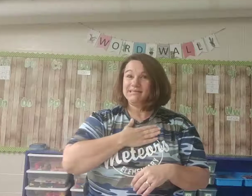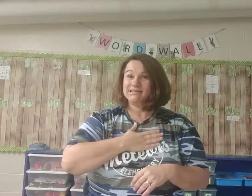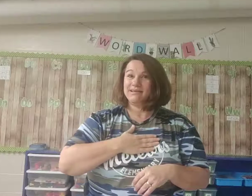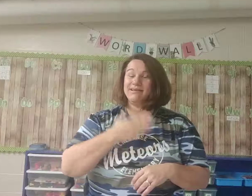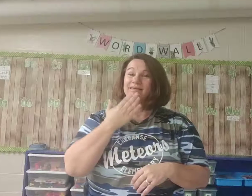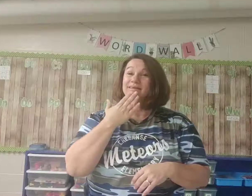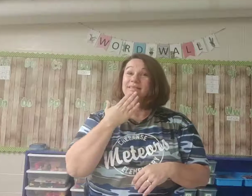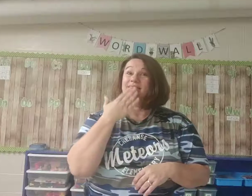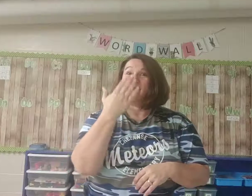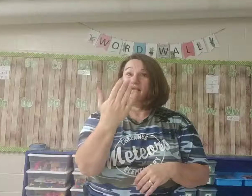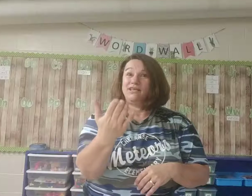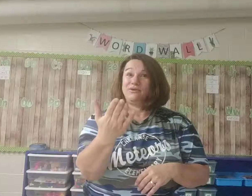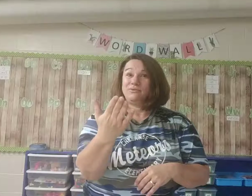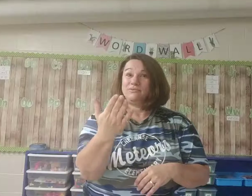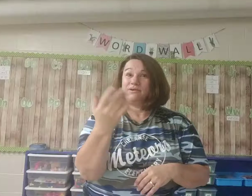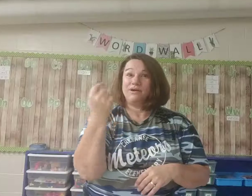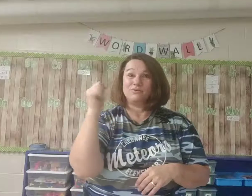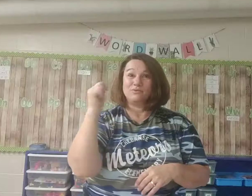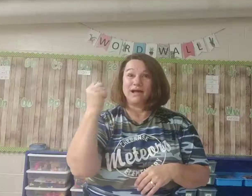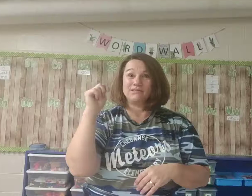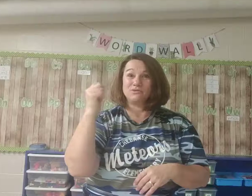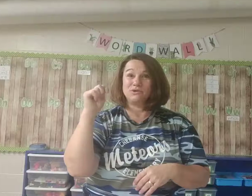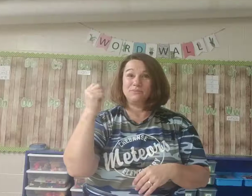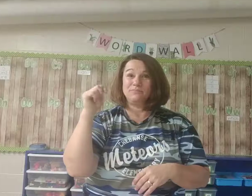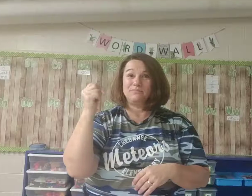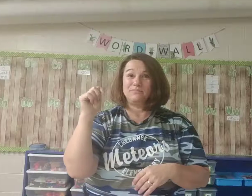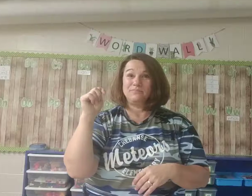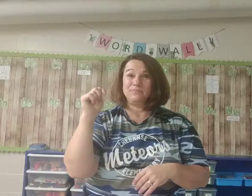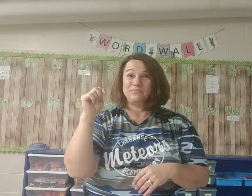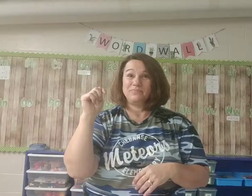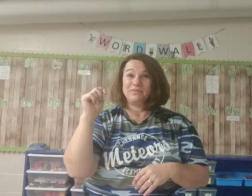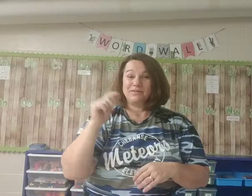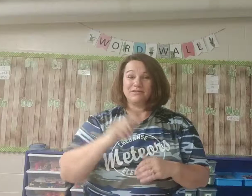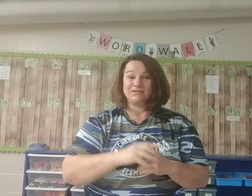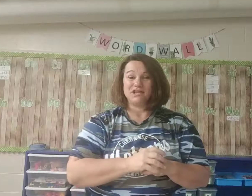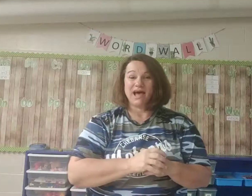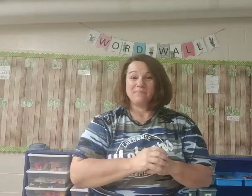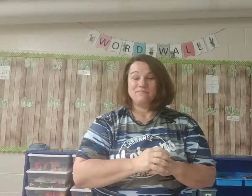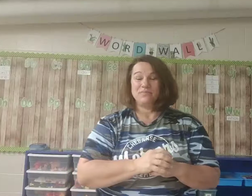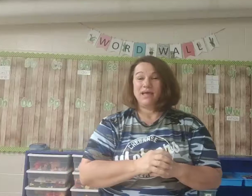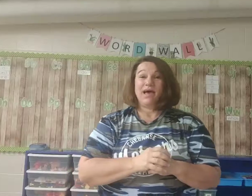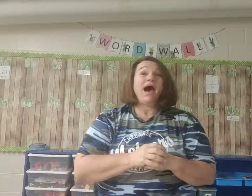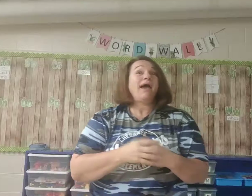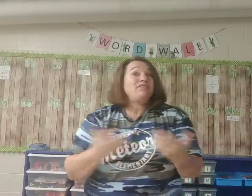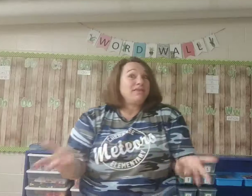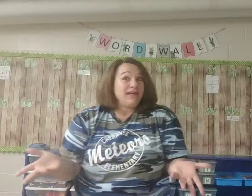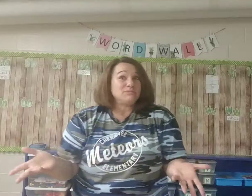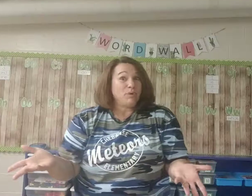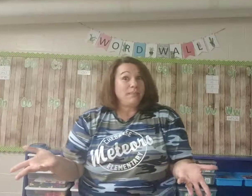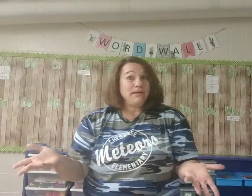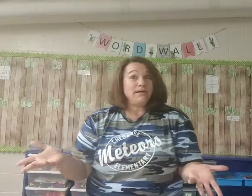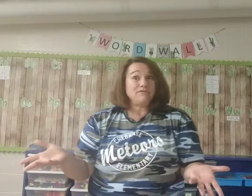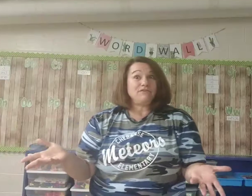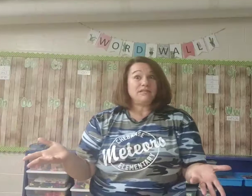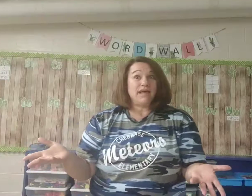Please, thank you, restroom. Good job. I think that's probably enough for today,